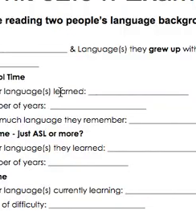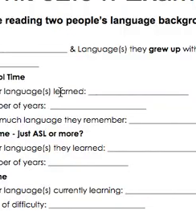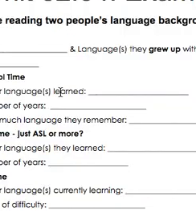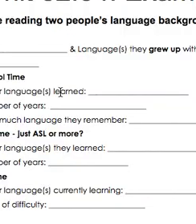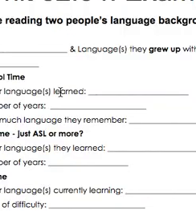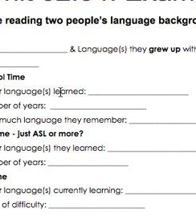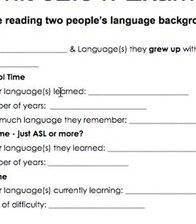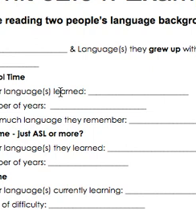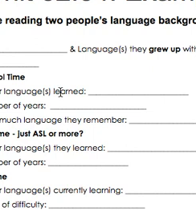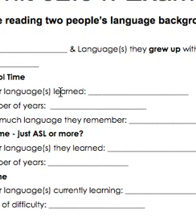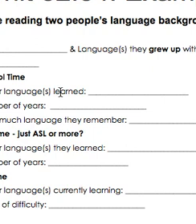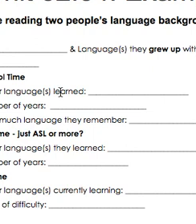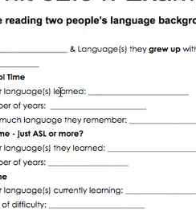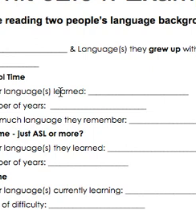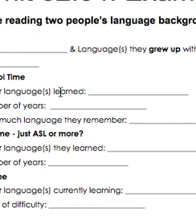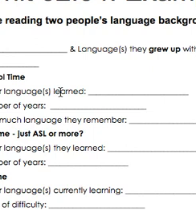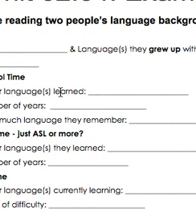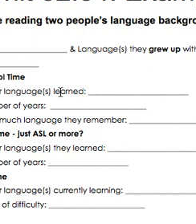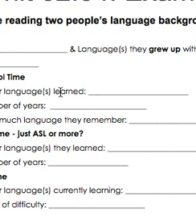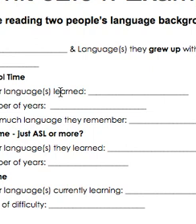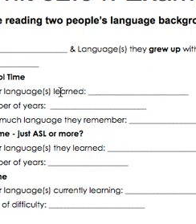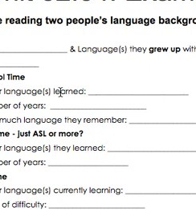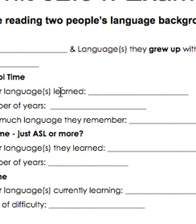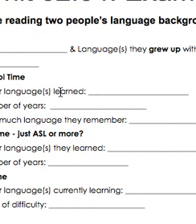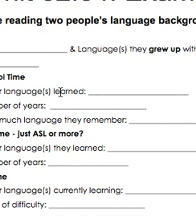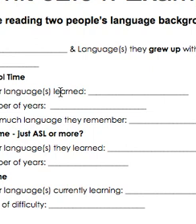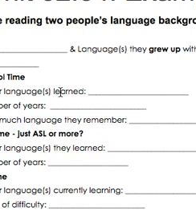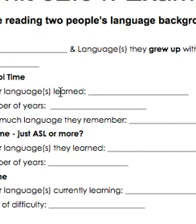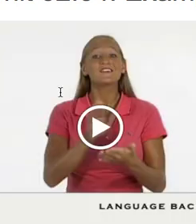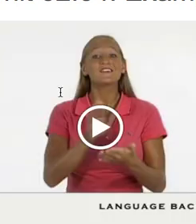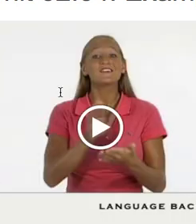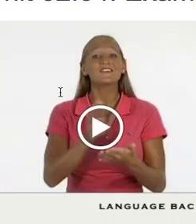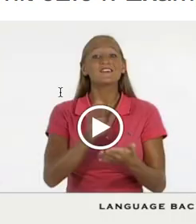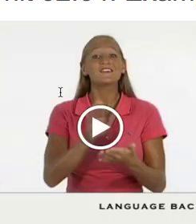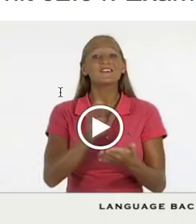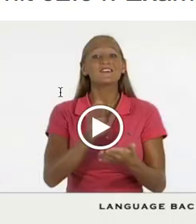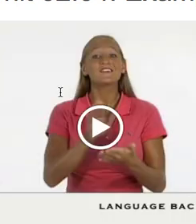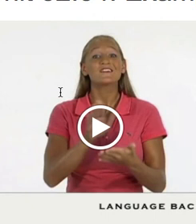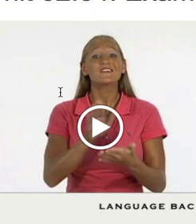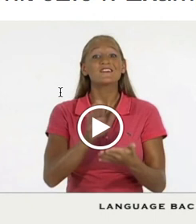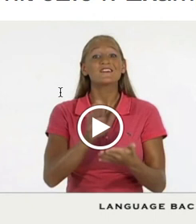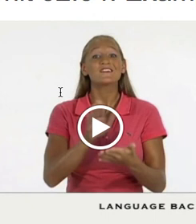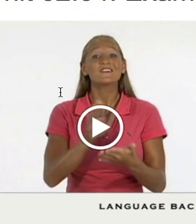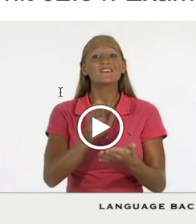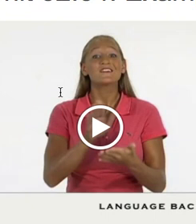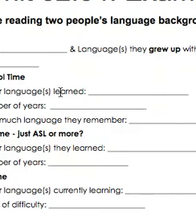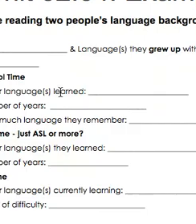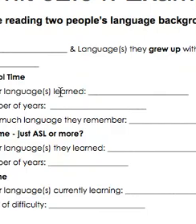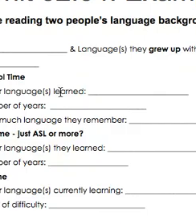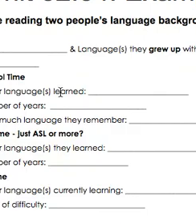Then 2 blank examples for you to fill in. Her